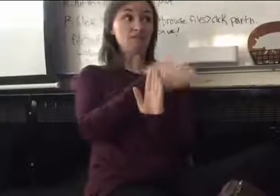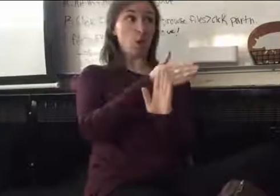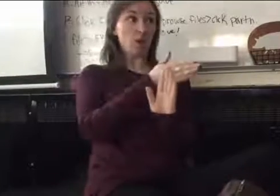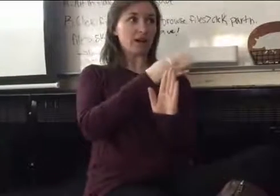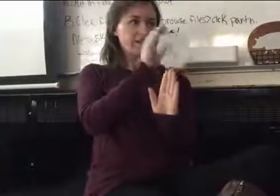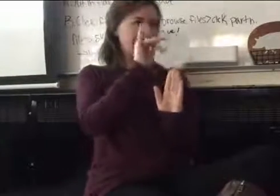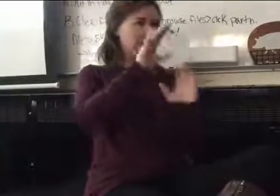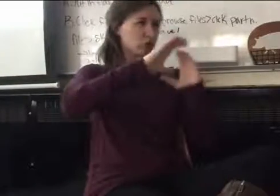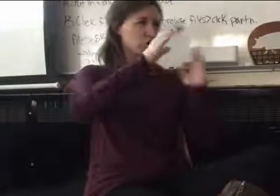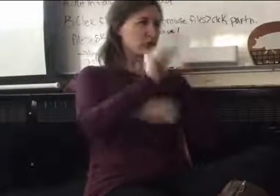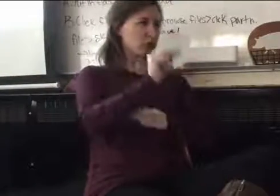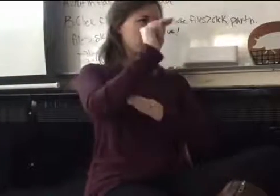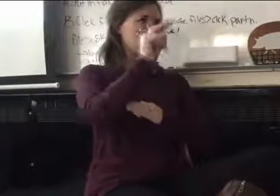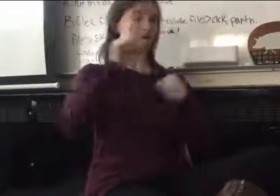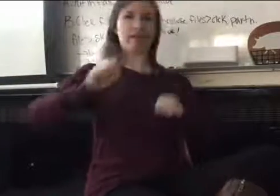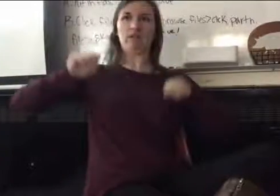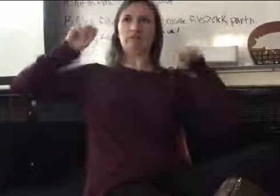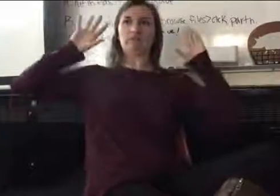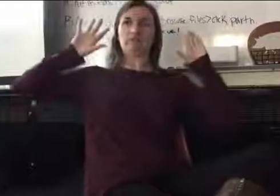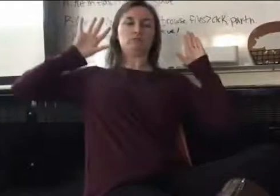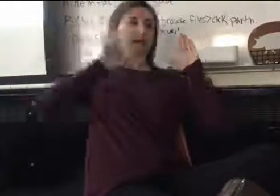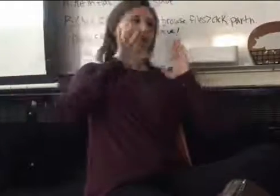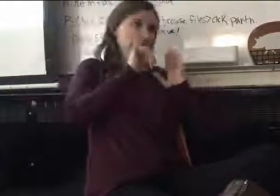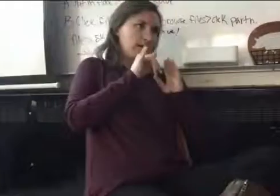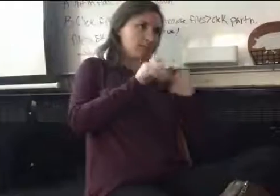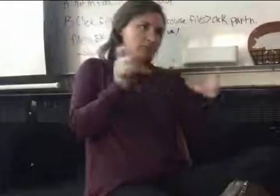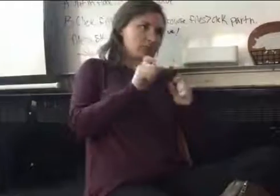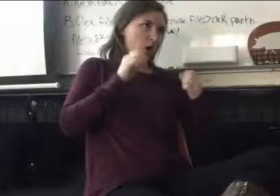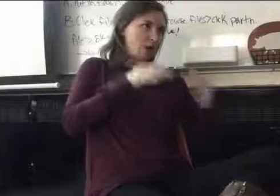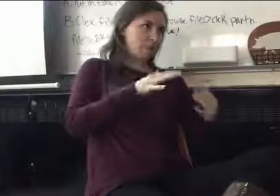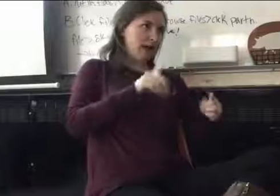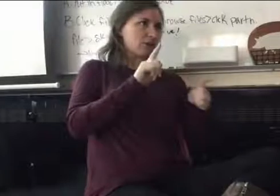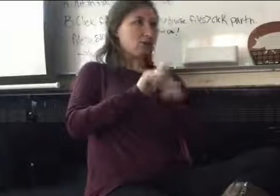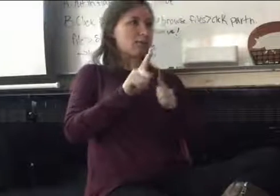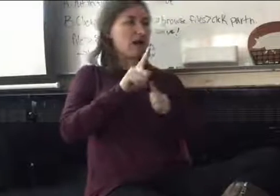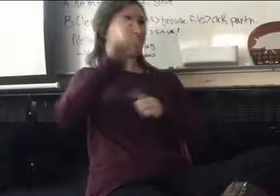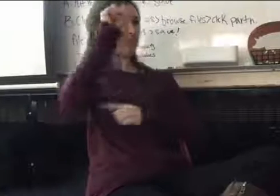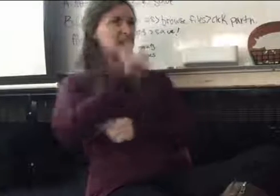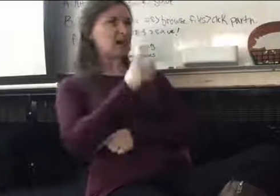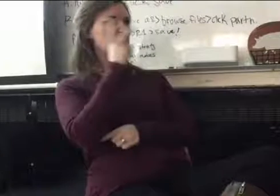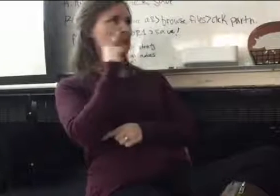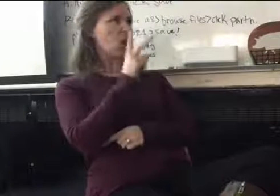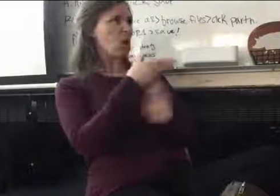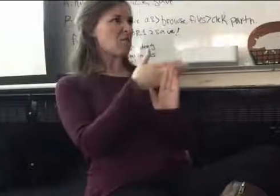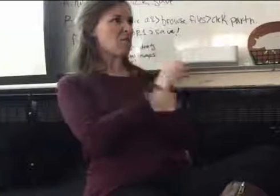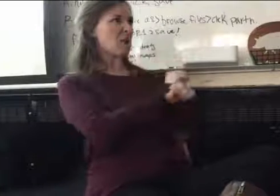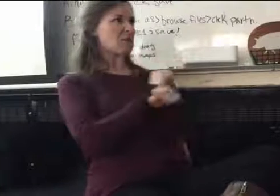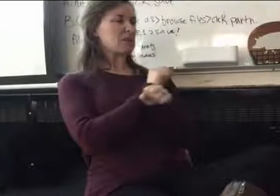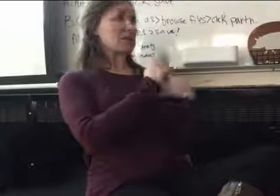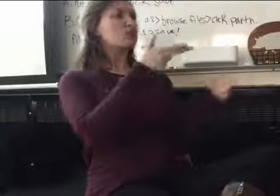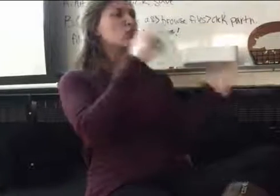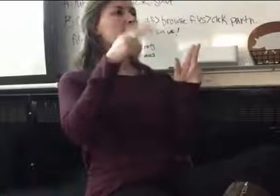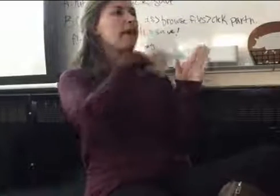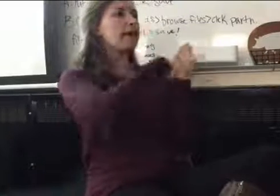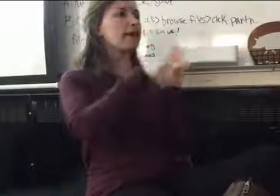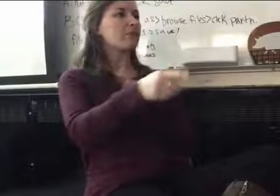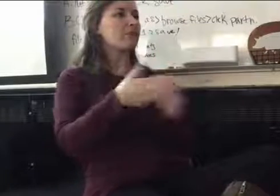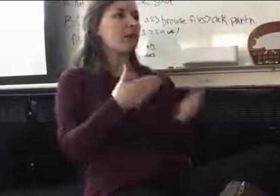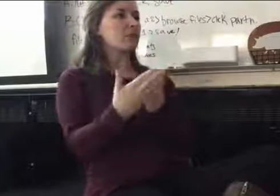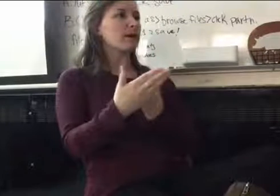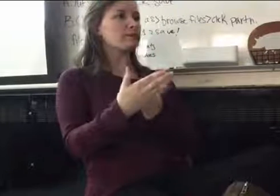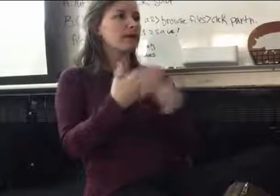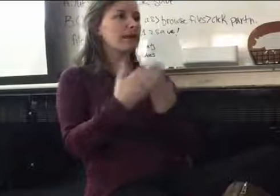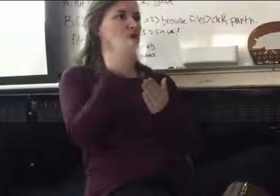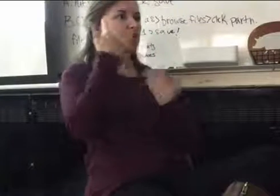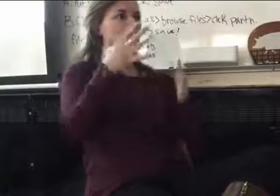Kind of shows the psychological warfare of these two. On the other side, you have women in the war. If you will highlight medicine and